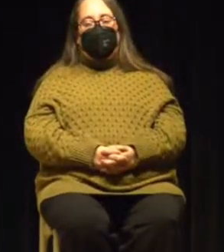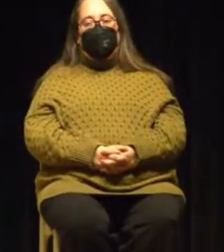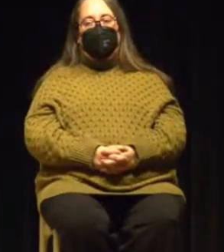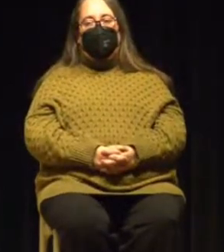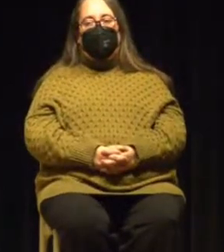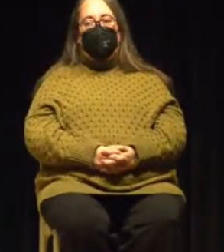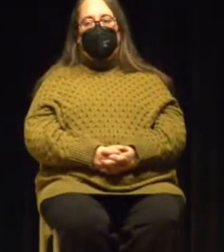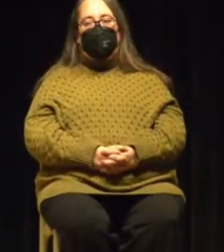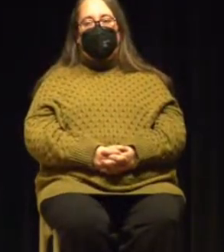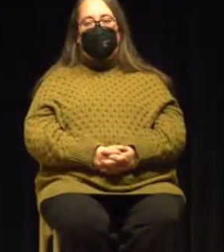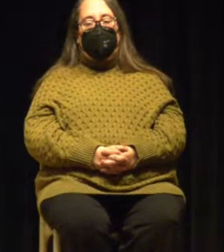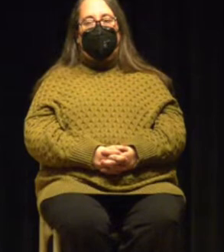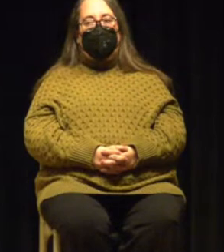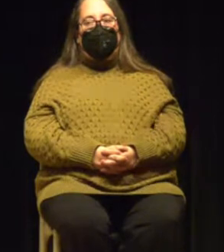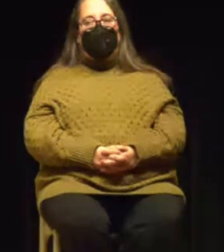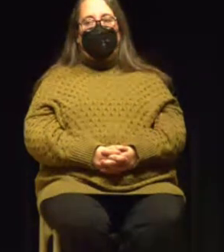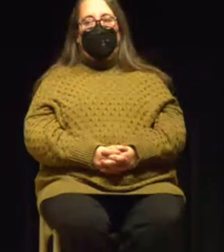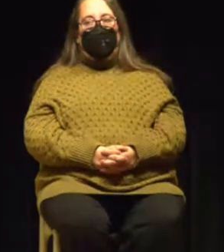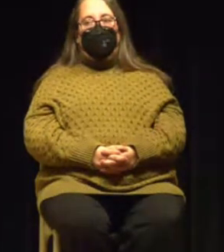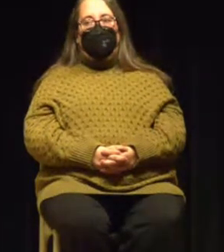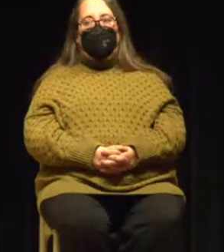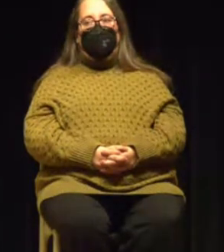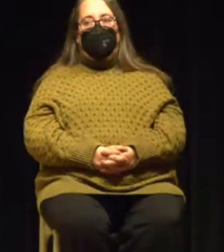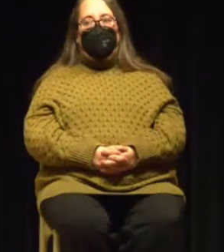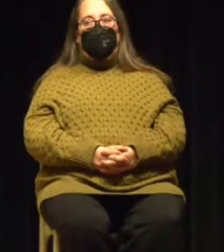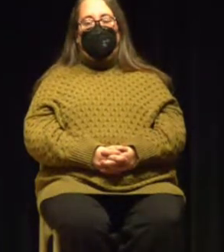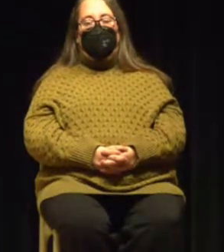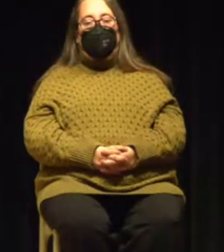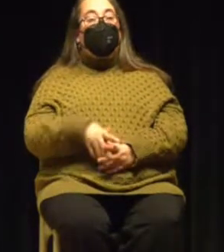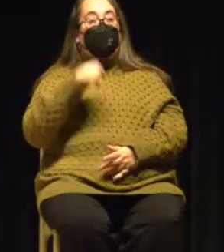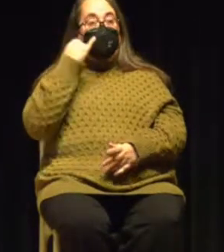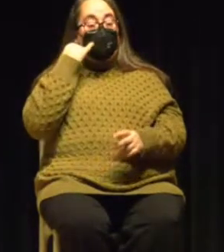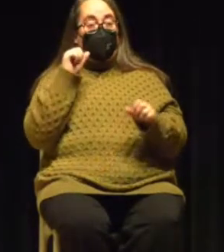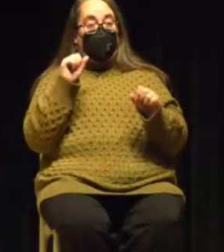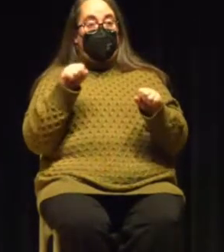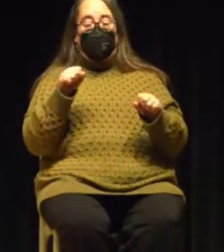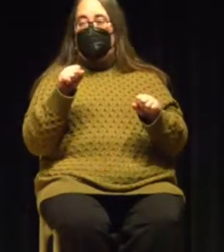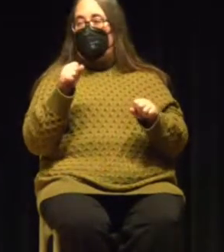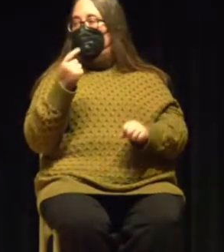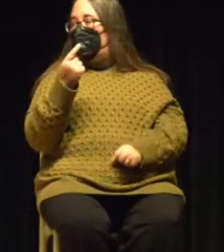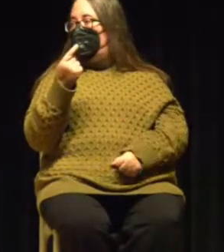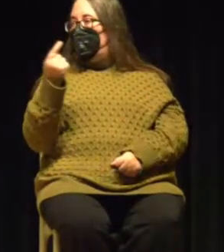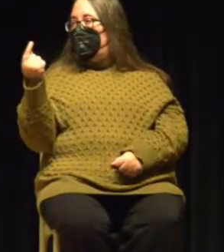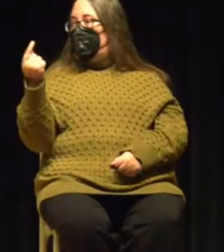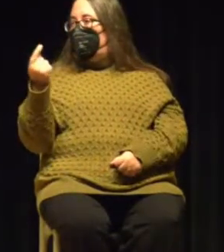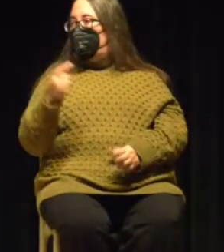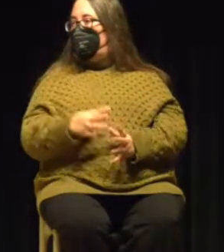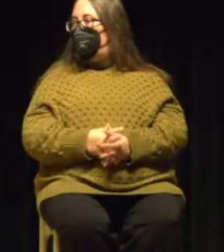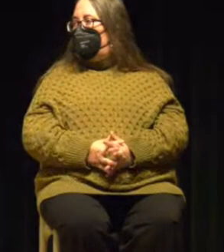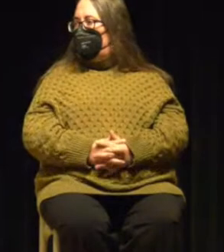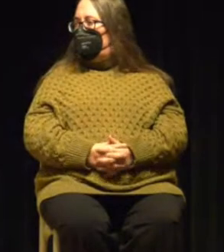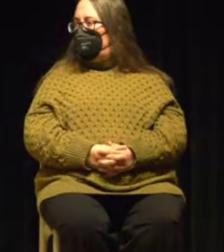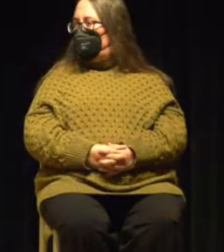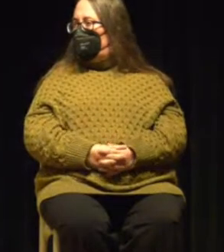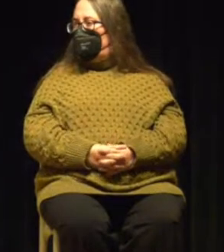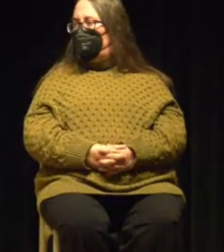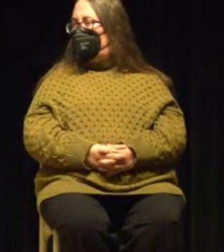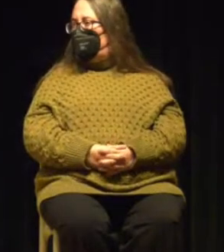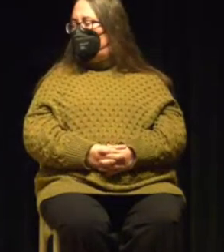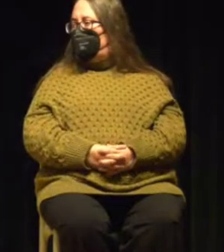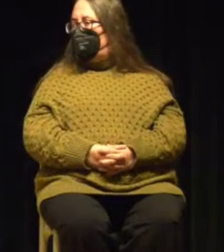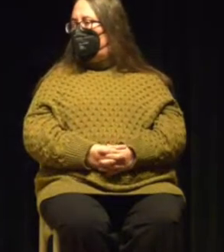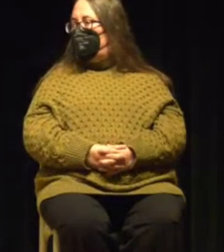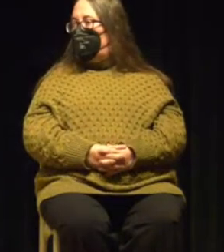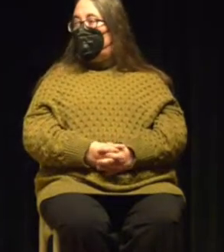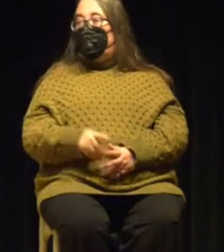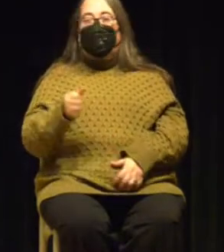And so if you are able and have a question, would you like to, do you run the mic like Donahue? This